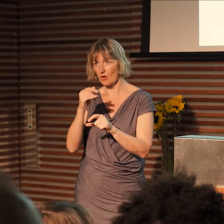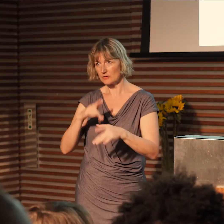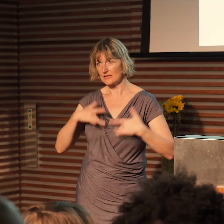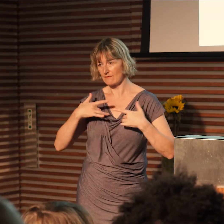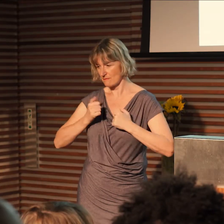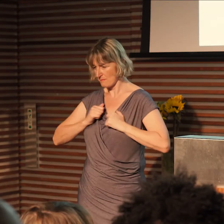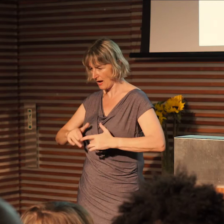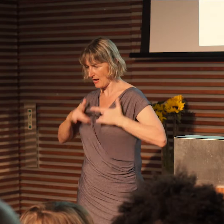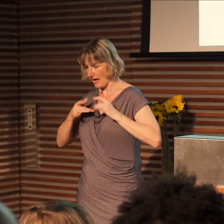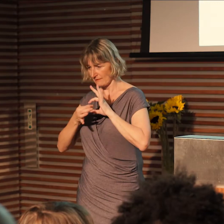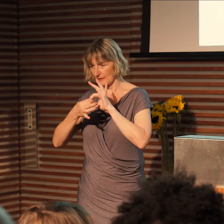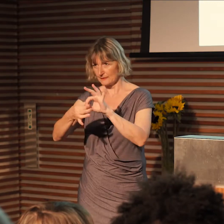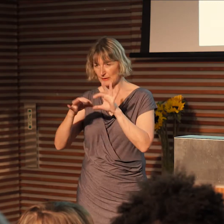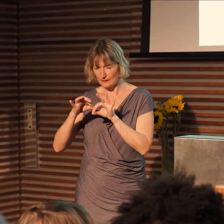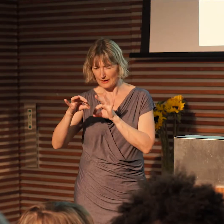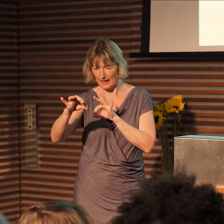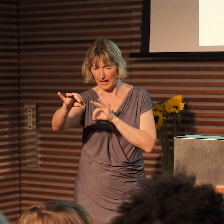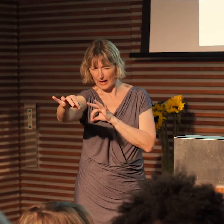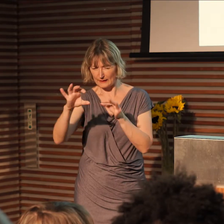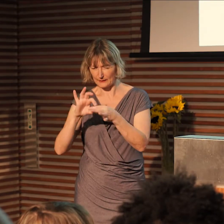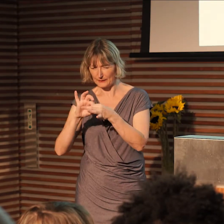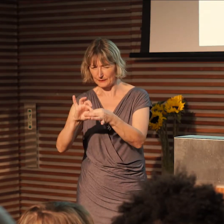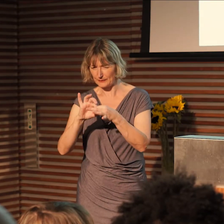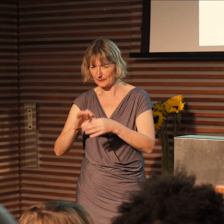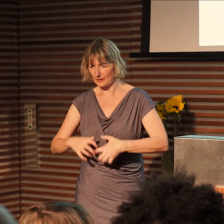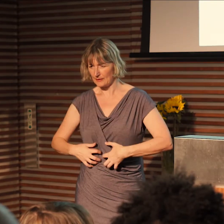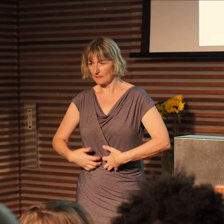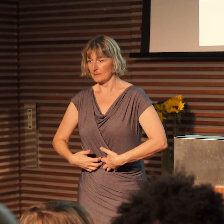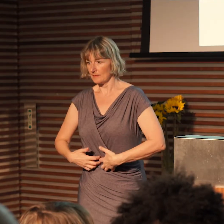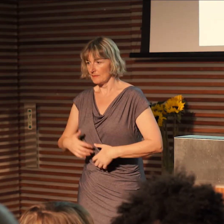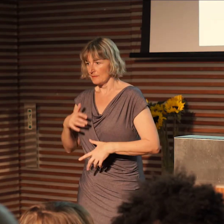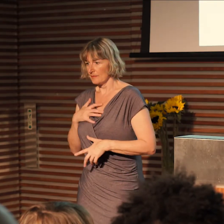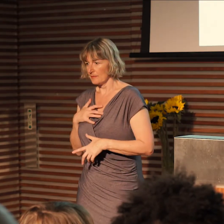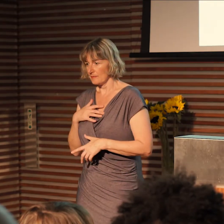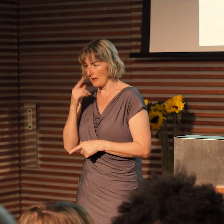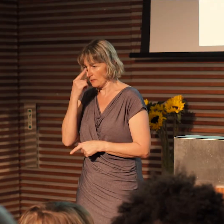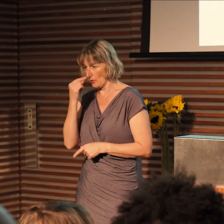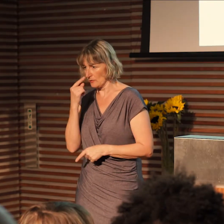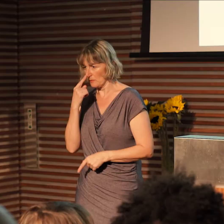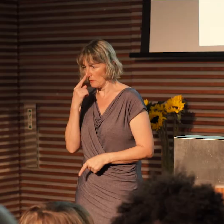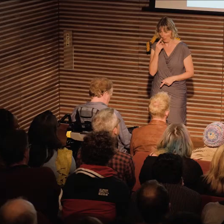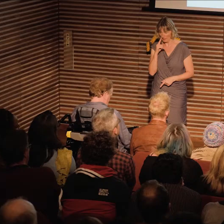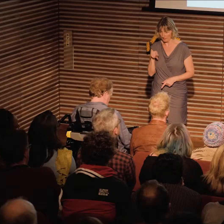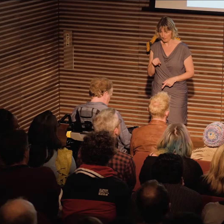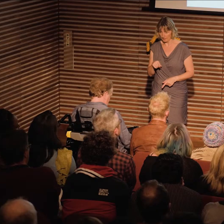gnawing sensation grips my stomach. My limbs tense. My nose twitches.